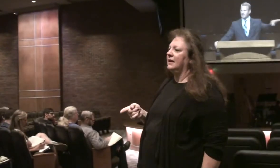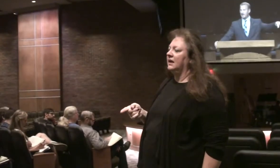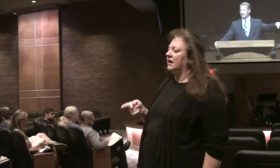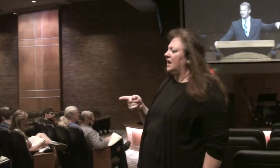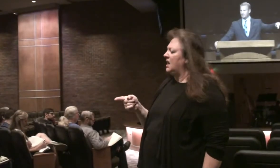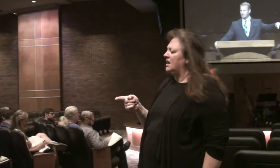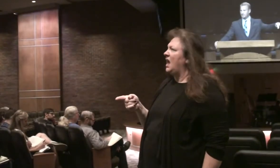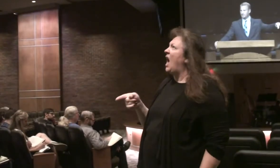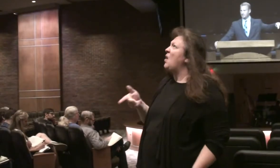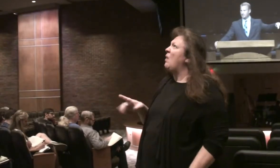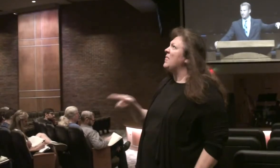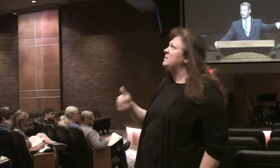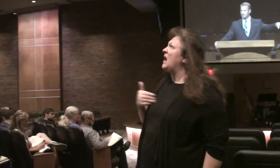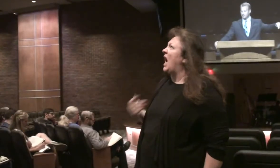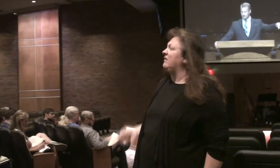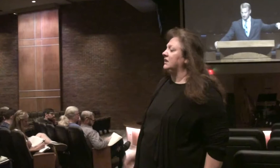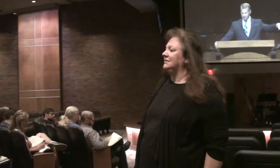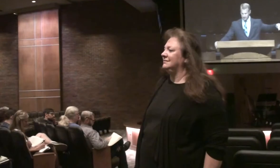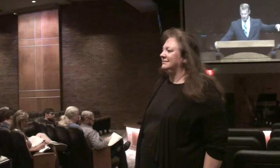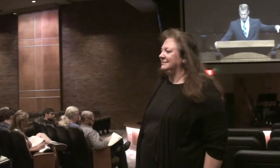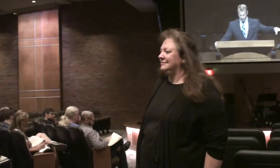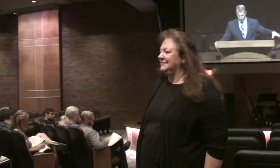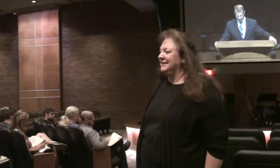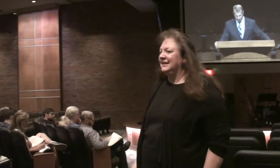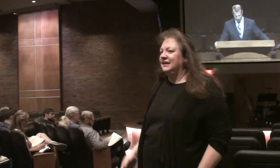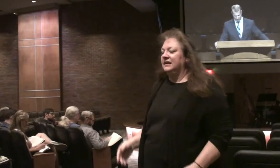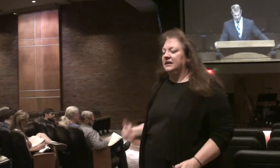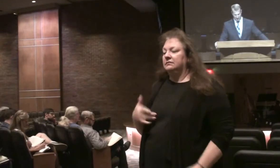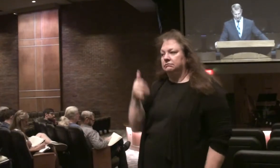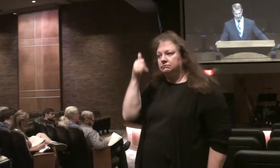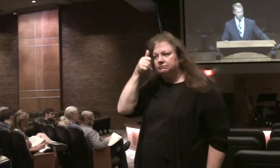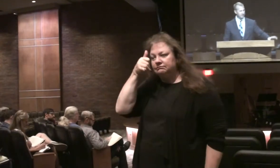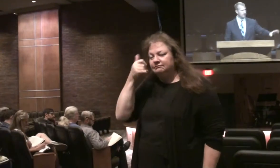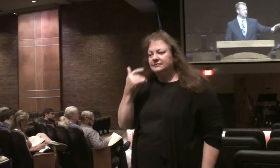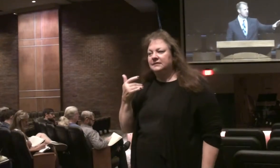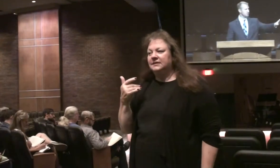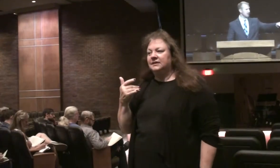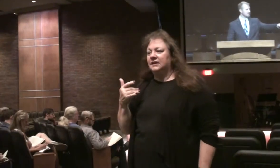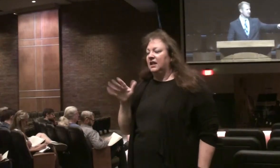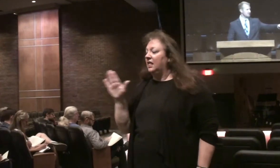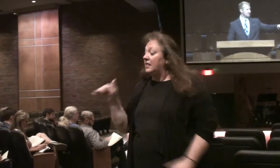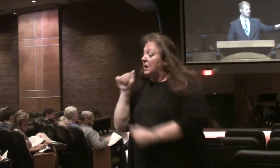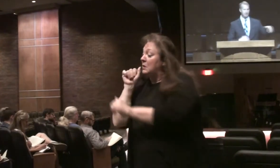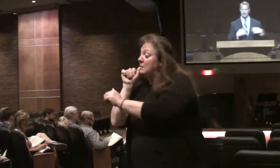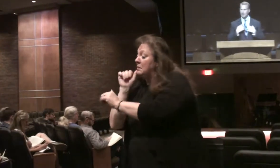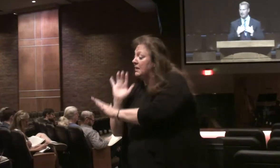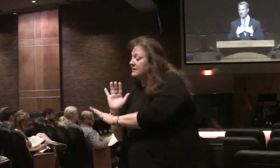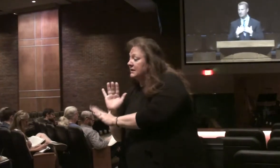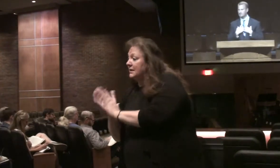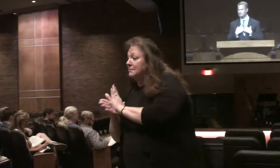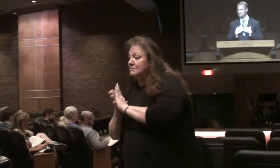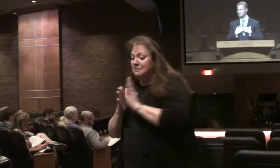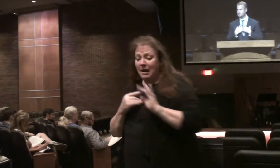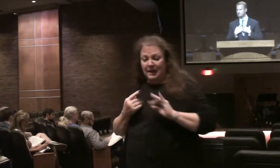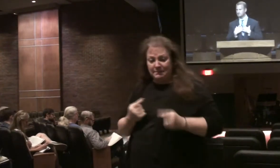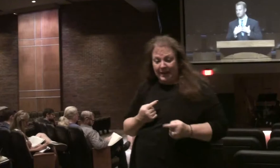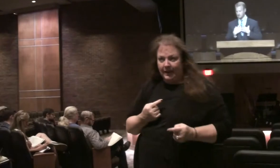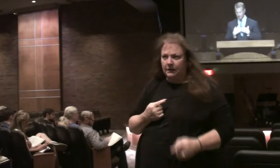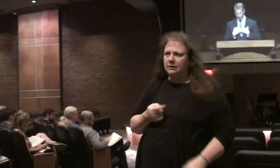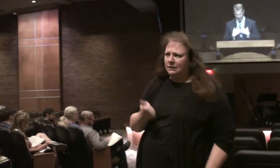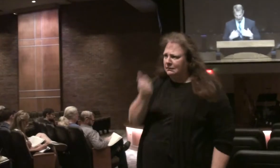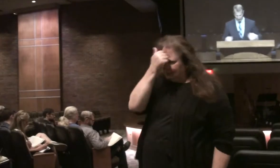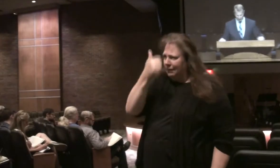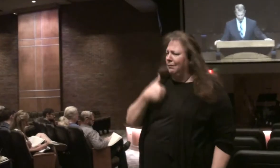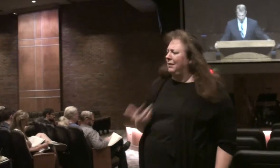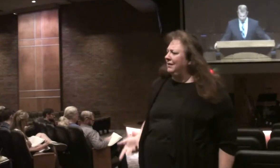they didn't have it. You know, it's quite foolish. It makes someone else's blessing my pain.